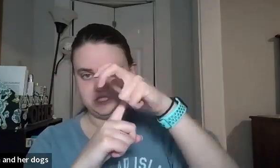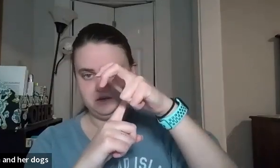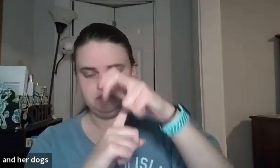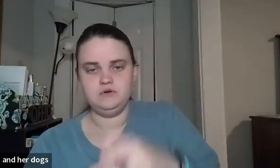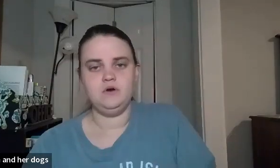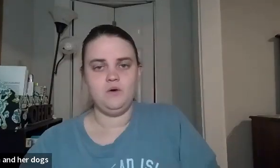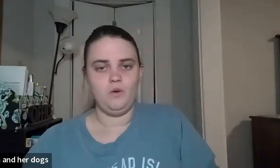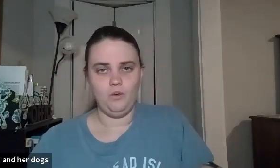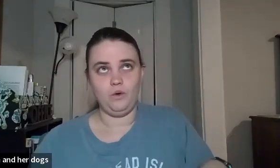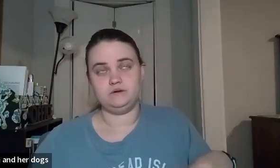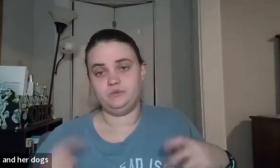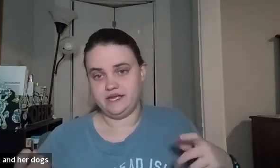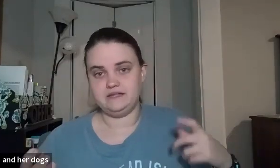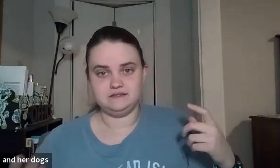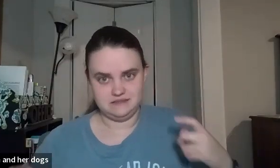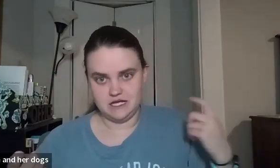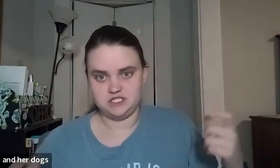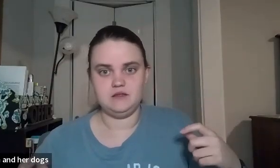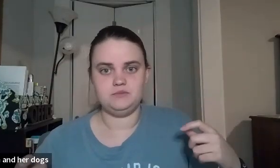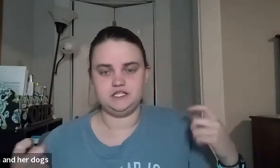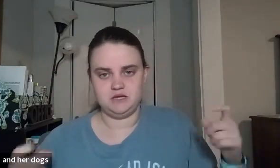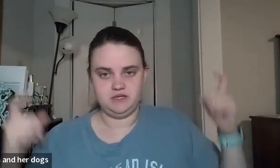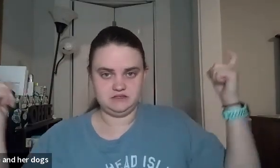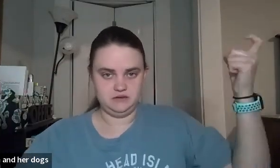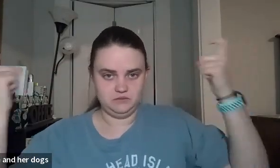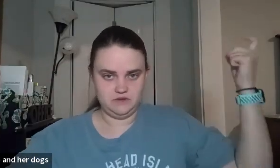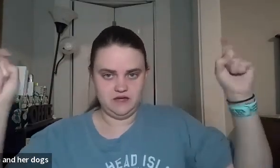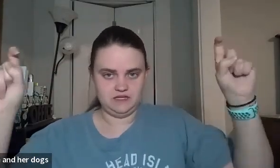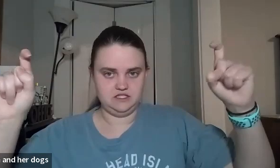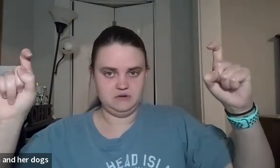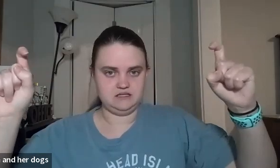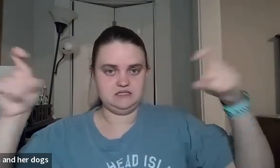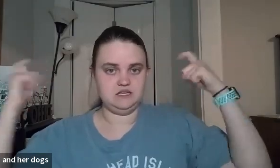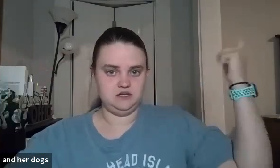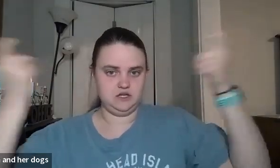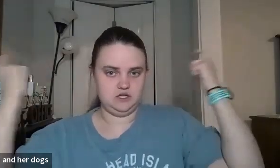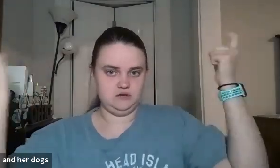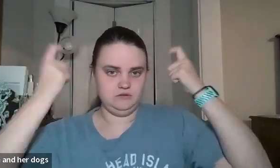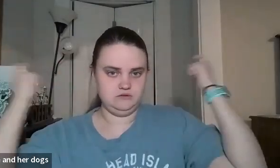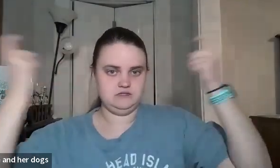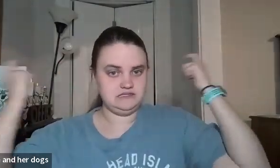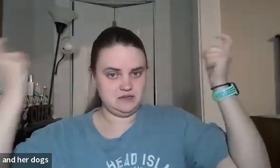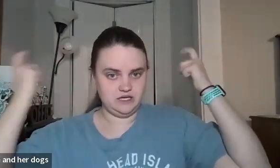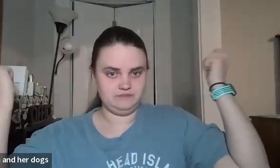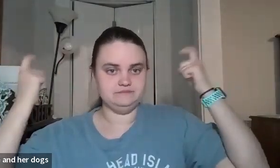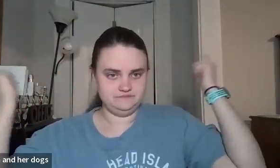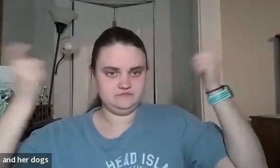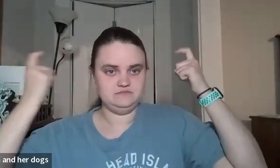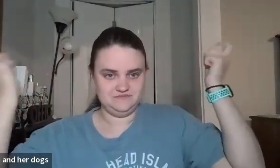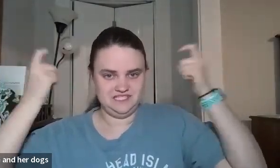Champ, or win/celebrate champions, like, and that is 2 X's and you're going to go celebrate.